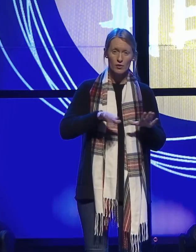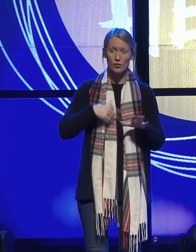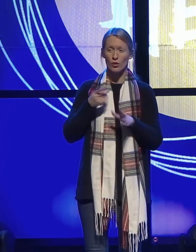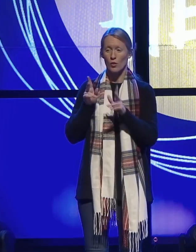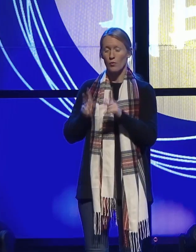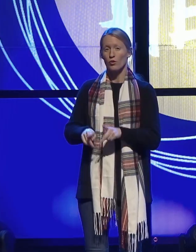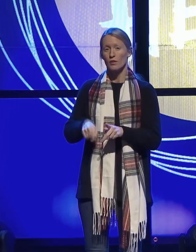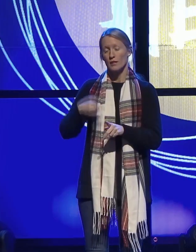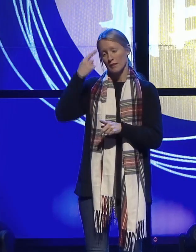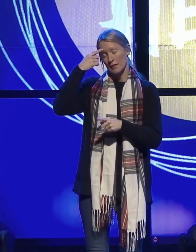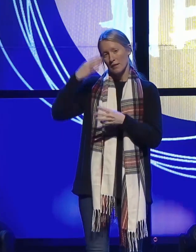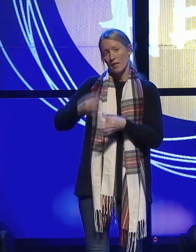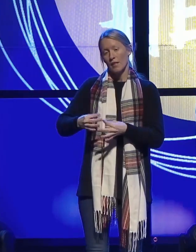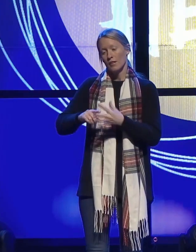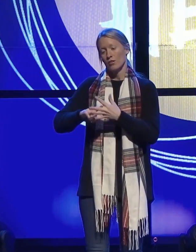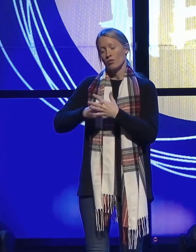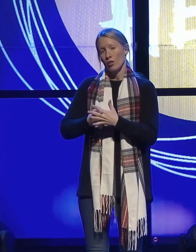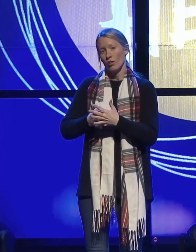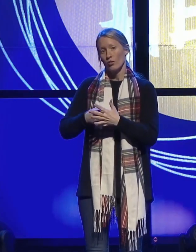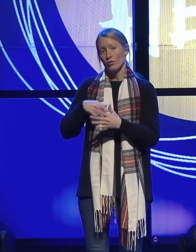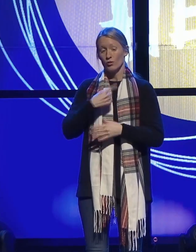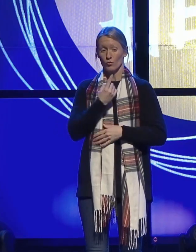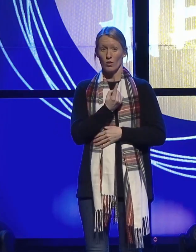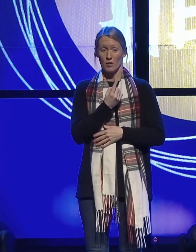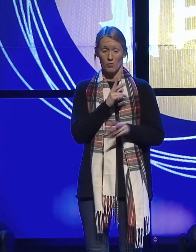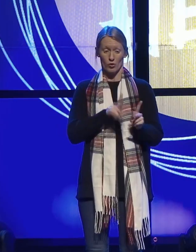run a marathon and starts, it's just one never stops.